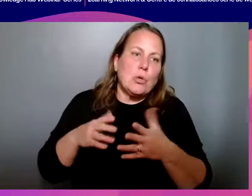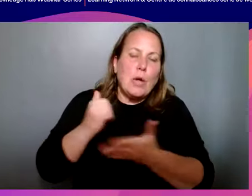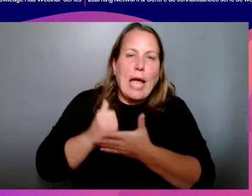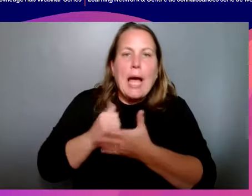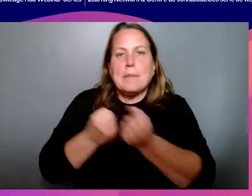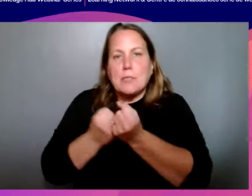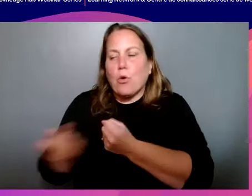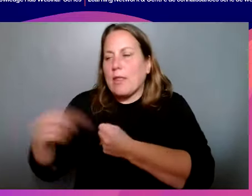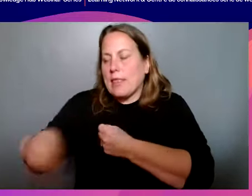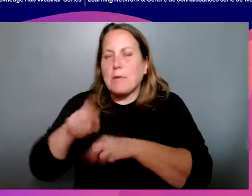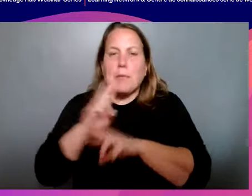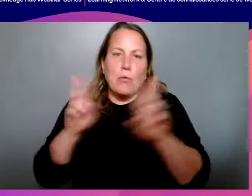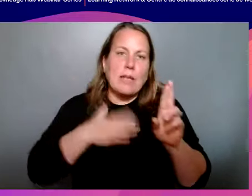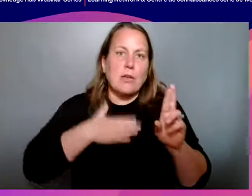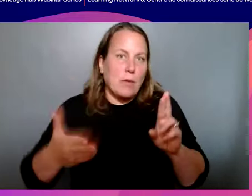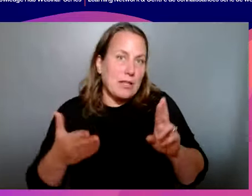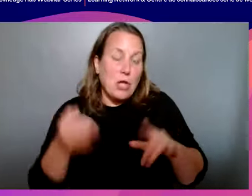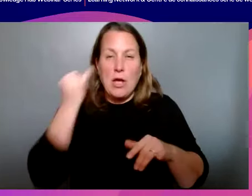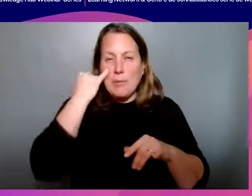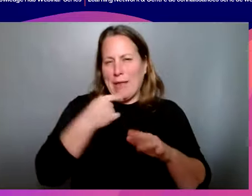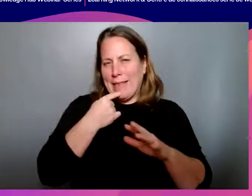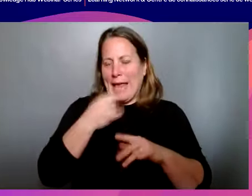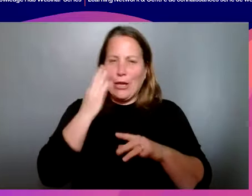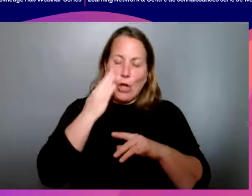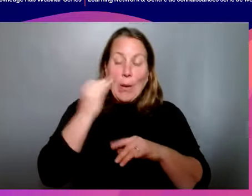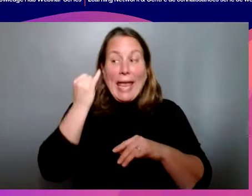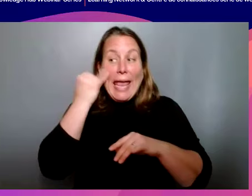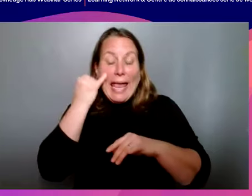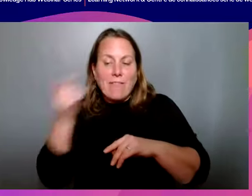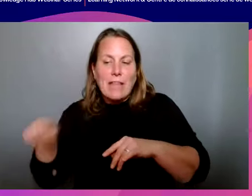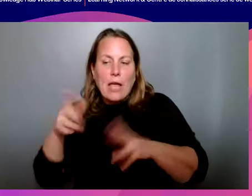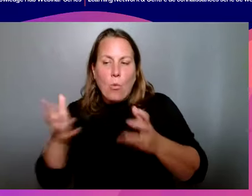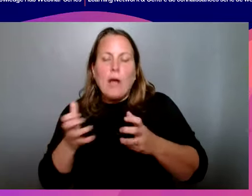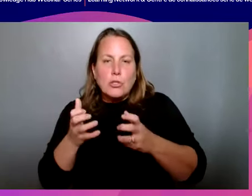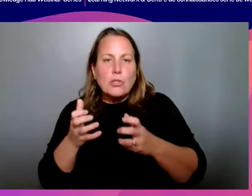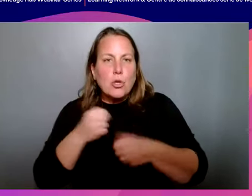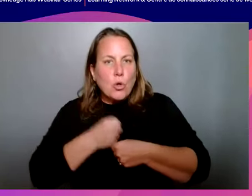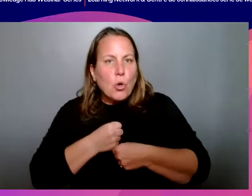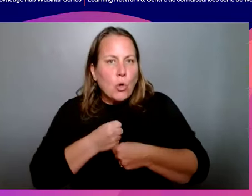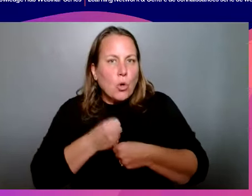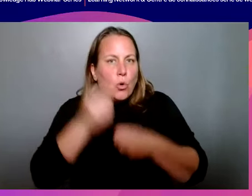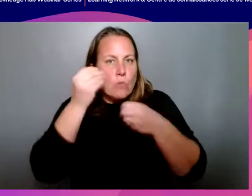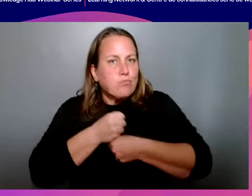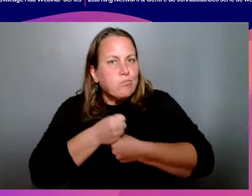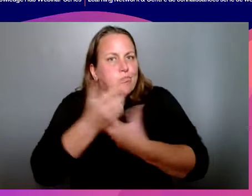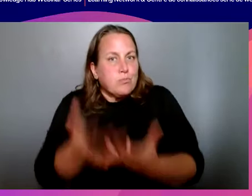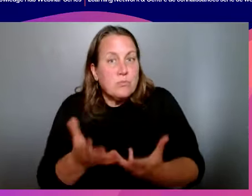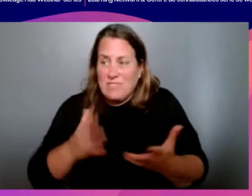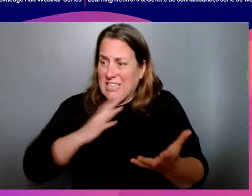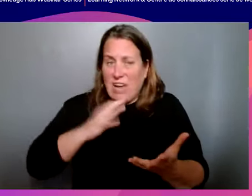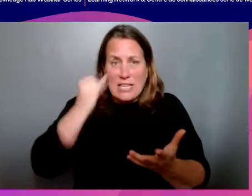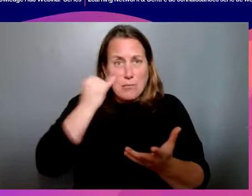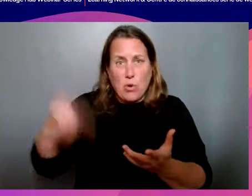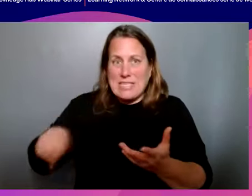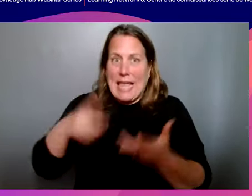that when I say if they choose to do so, this also means protecting their identity if they don't want to be open about